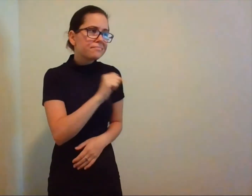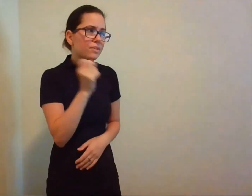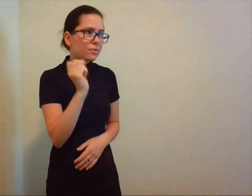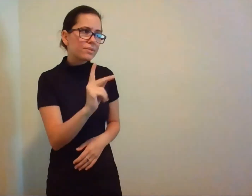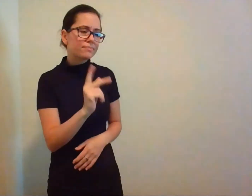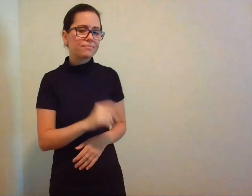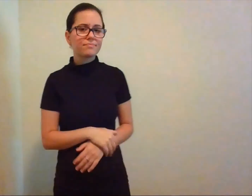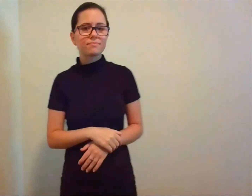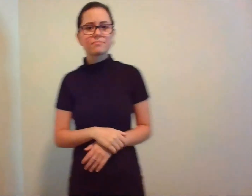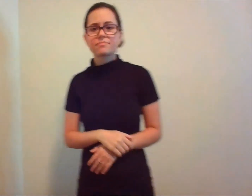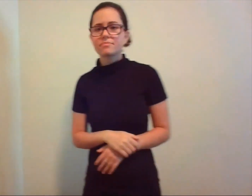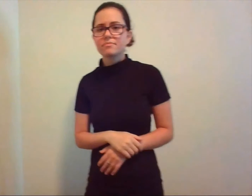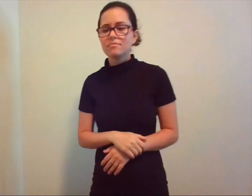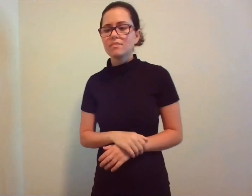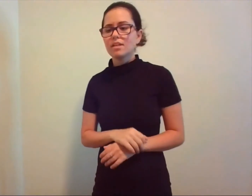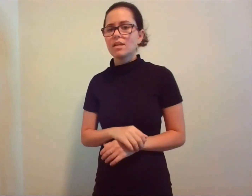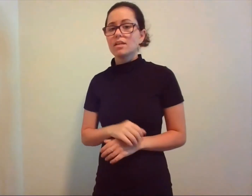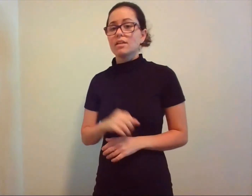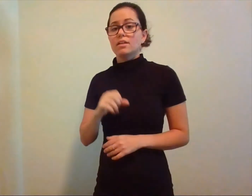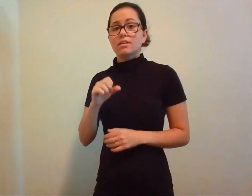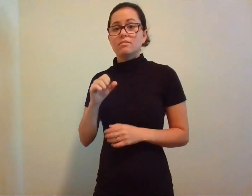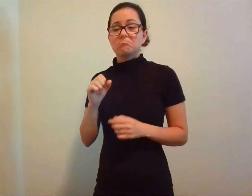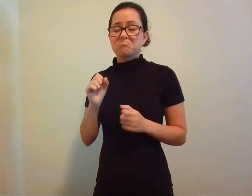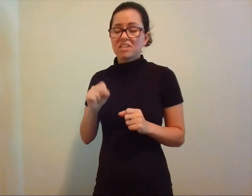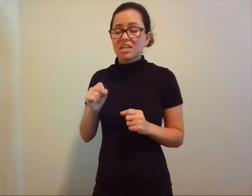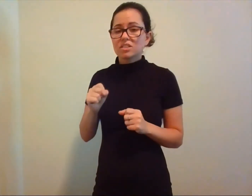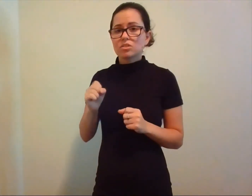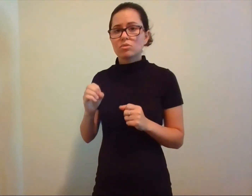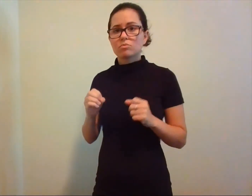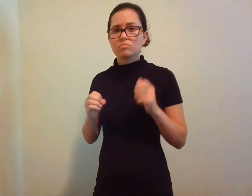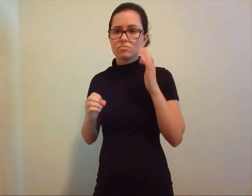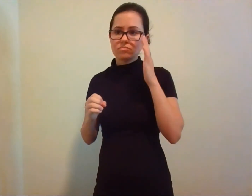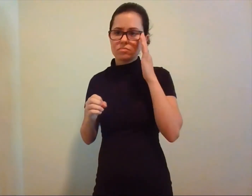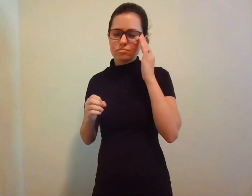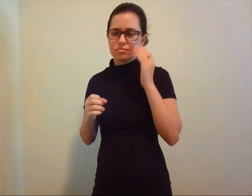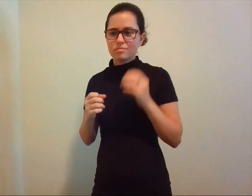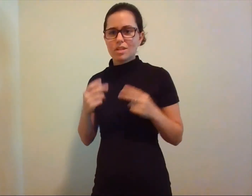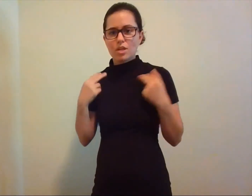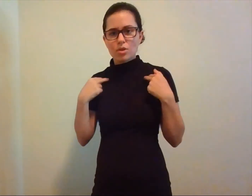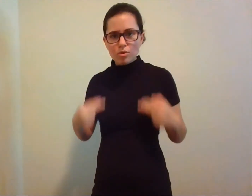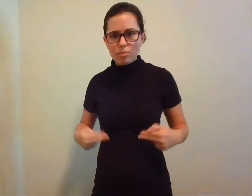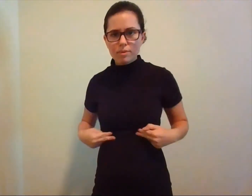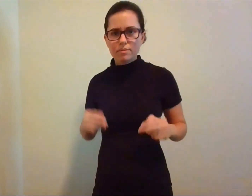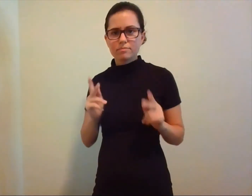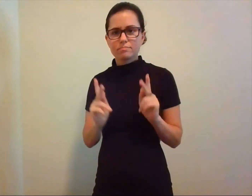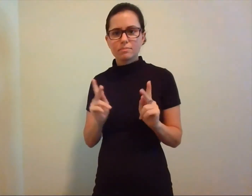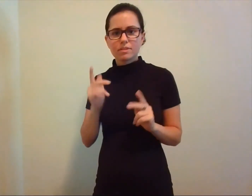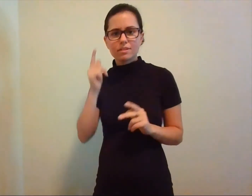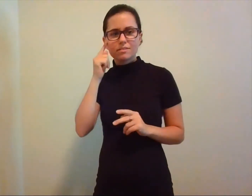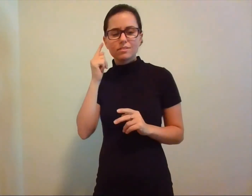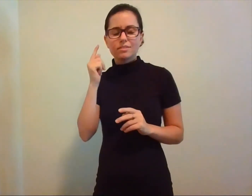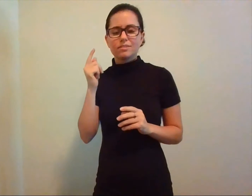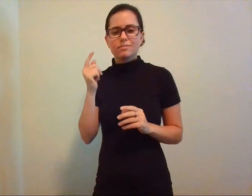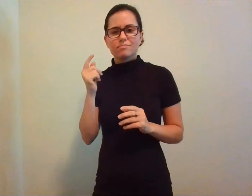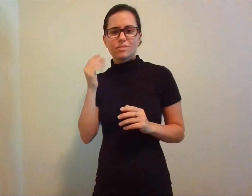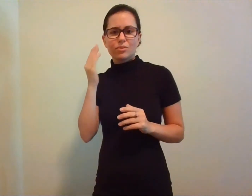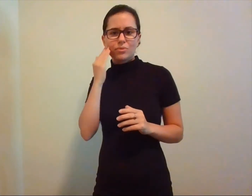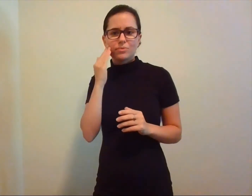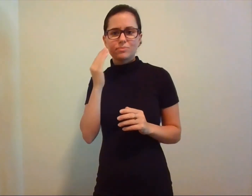interpret the touch as sensual, right? There's oil involved, there's music playing, the lights are low, there's rubbing involved. I mean, all